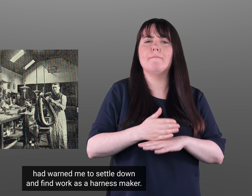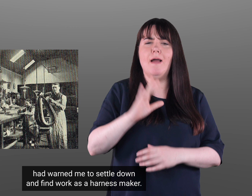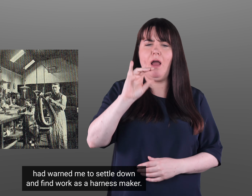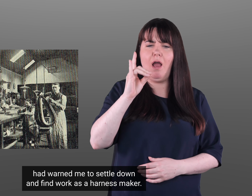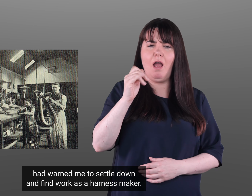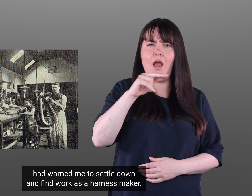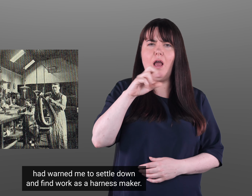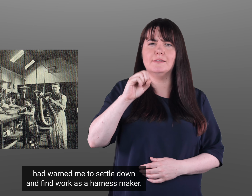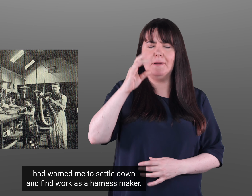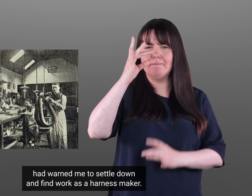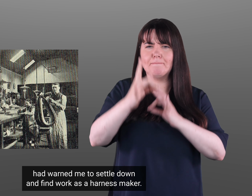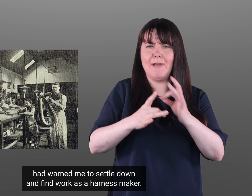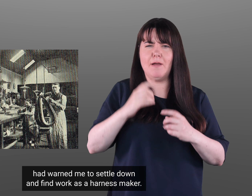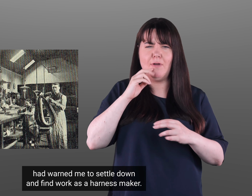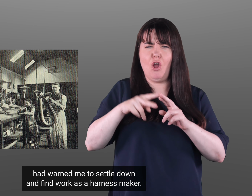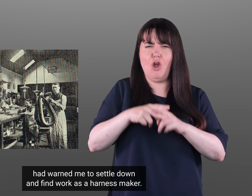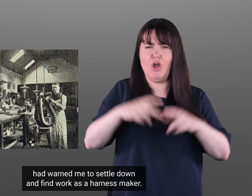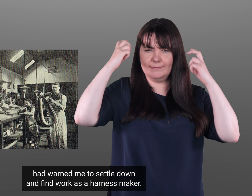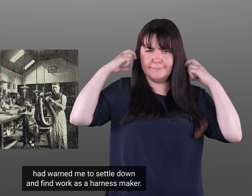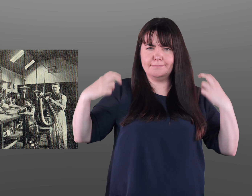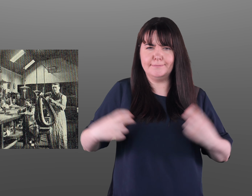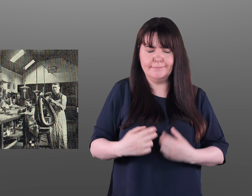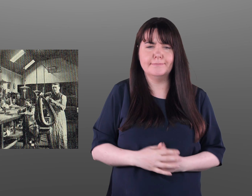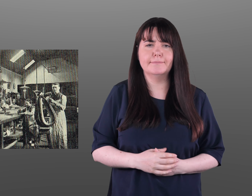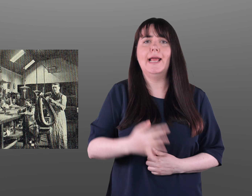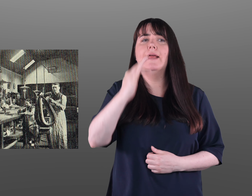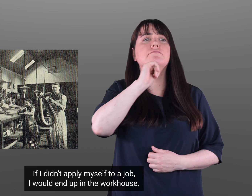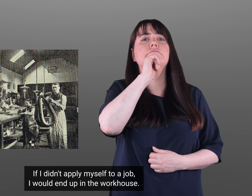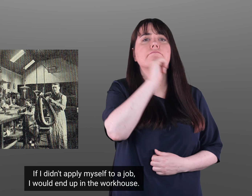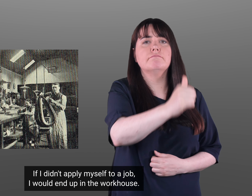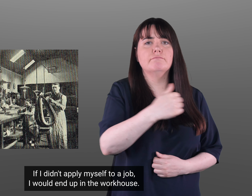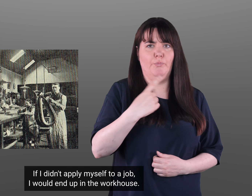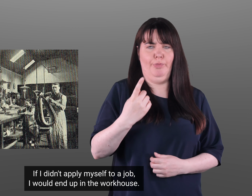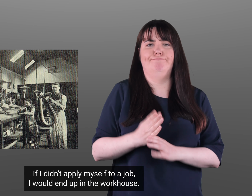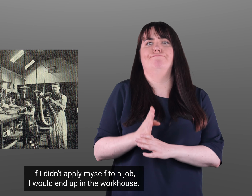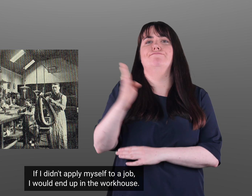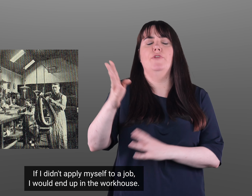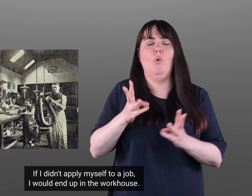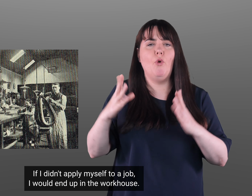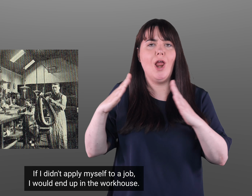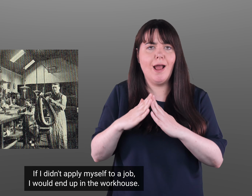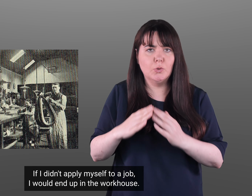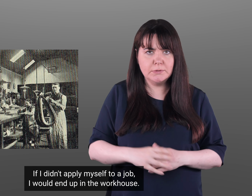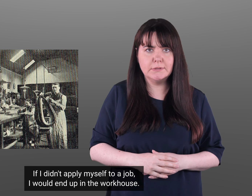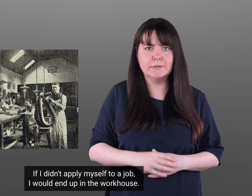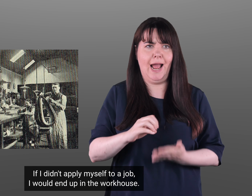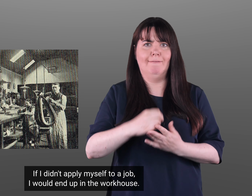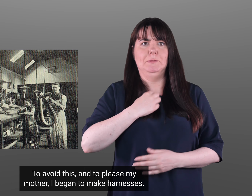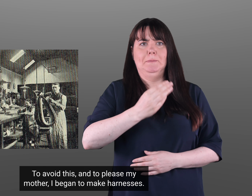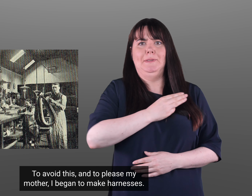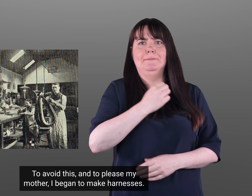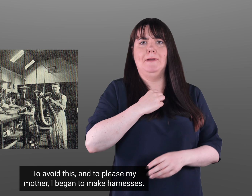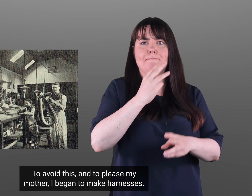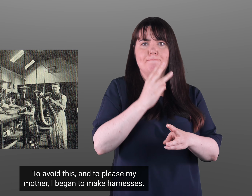me to settle down and find work as a harness maker. If I didn't apply myself to a job, I would end up in the workhouse. To